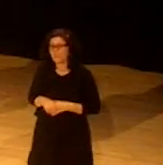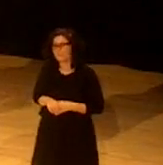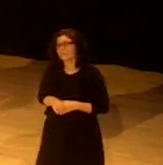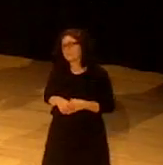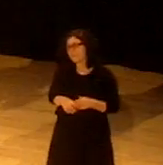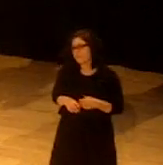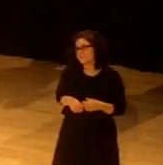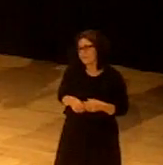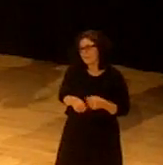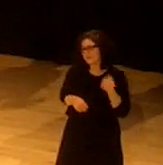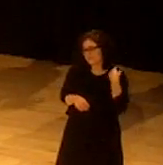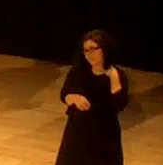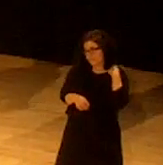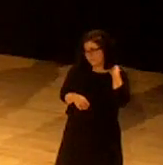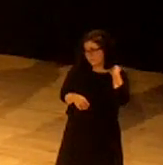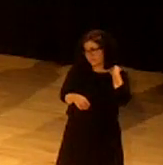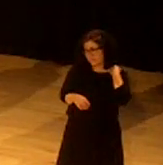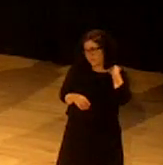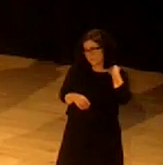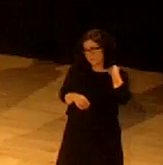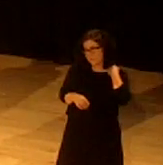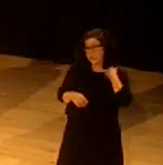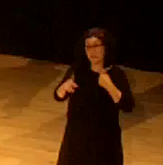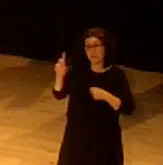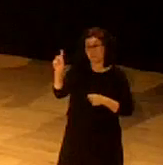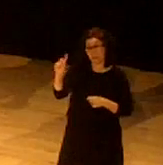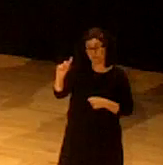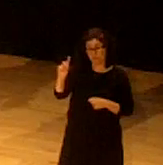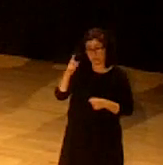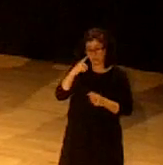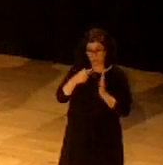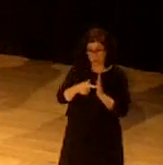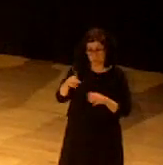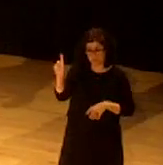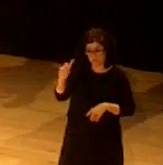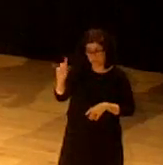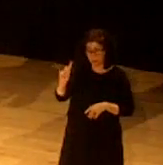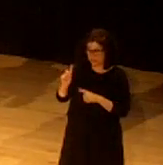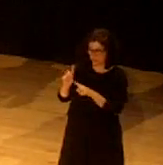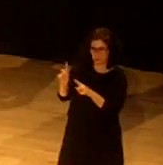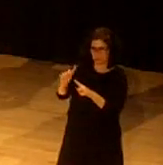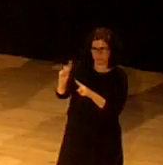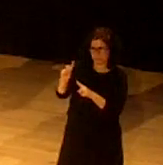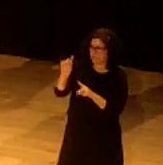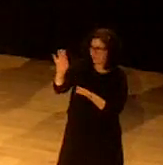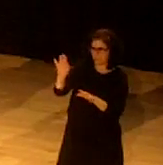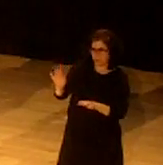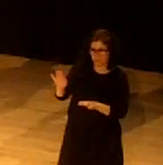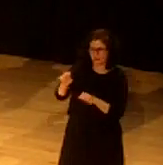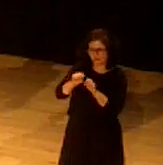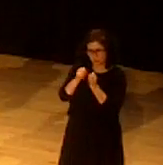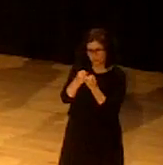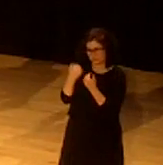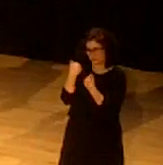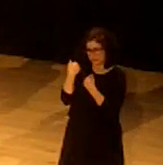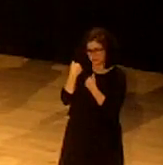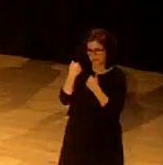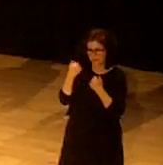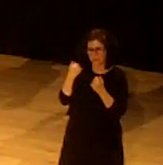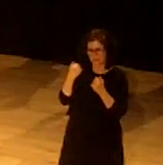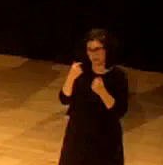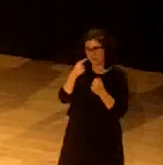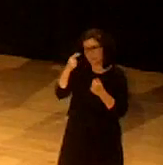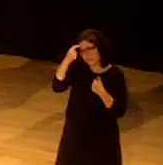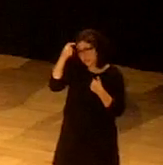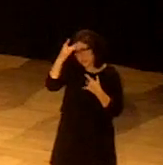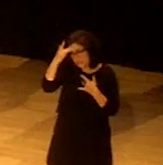democracy. Democracy was the most noble aspiration imaginable. The original notion of social responsibility for mental illness